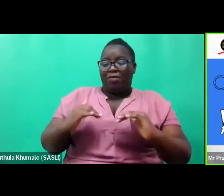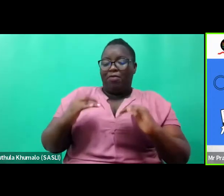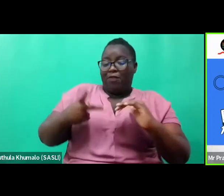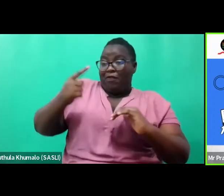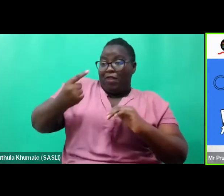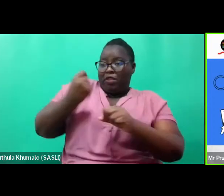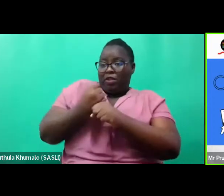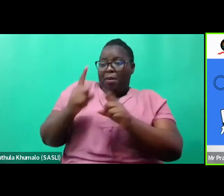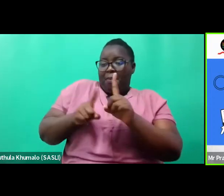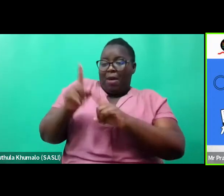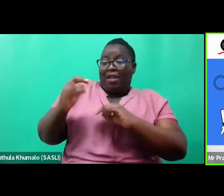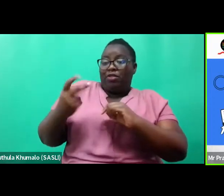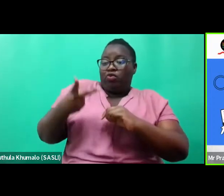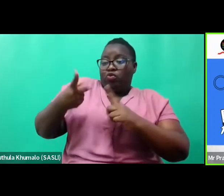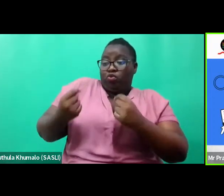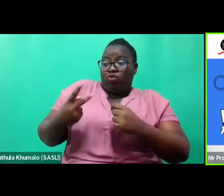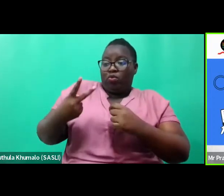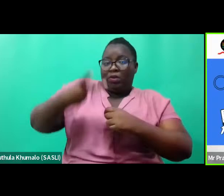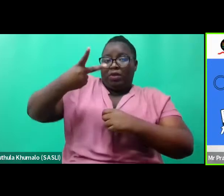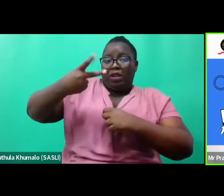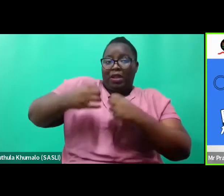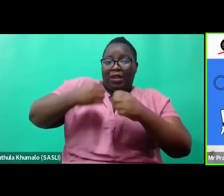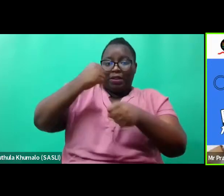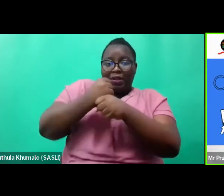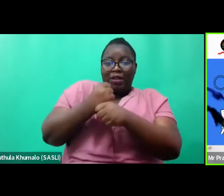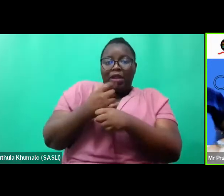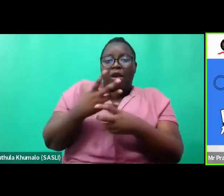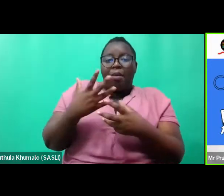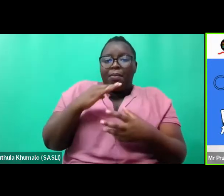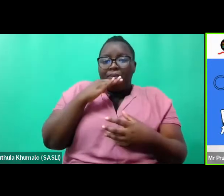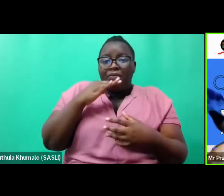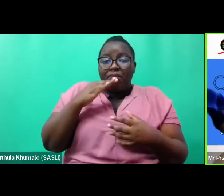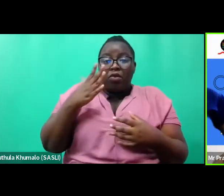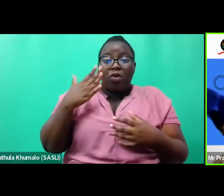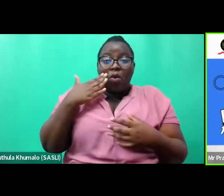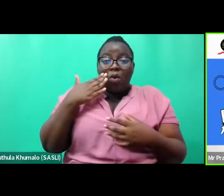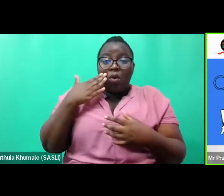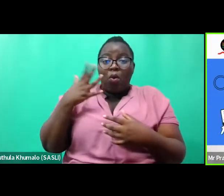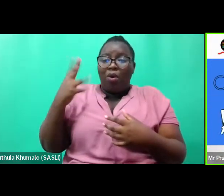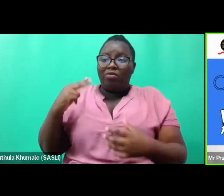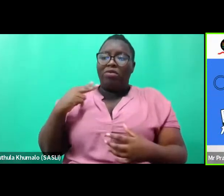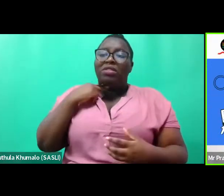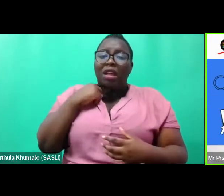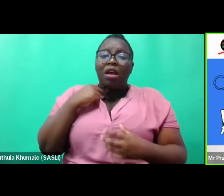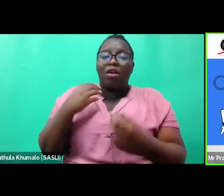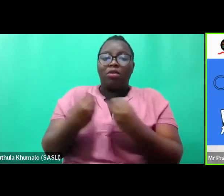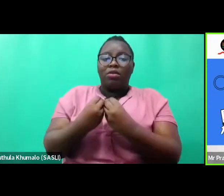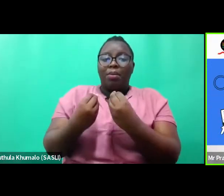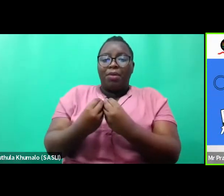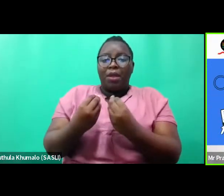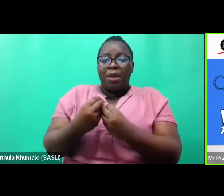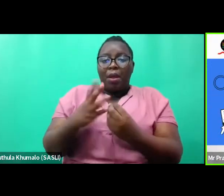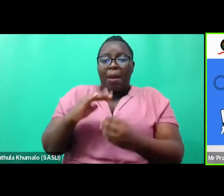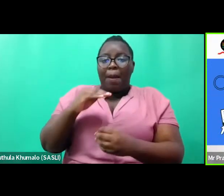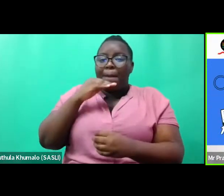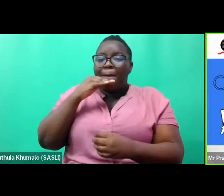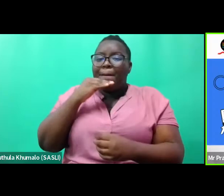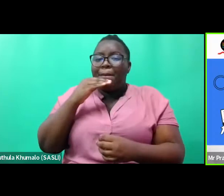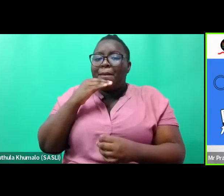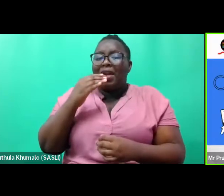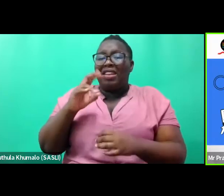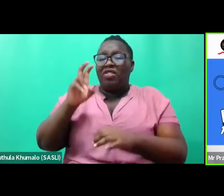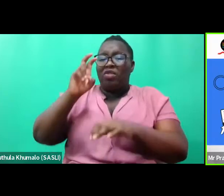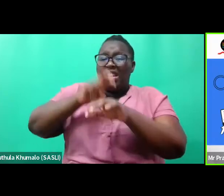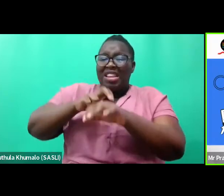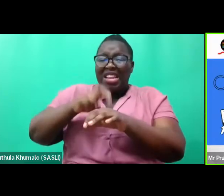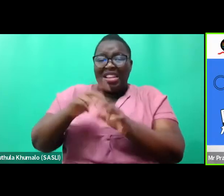need a refresher of the stuff we don't understand. When we get stuck on something, it's not that we need a whole lesson on the basics. We